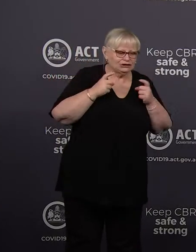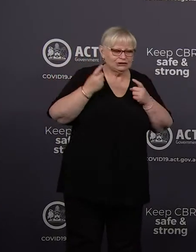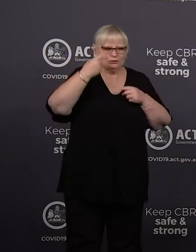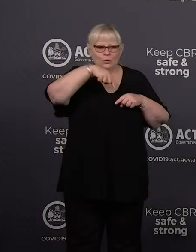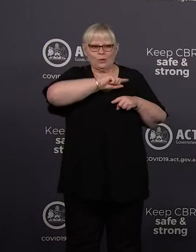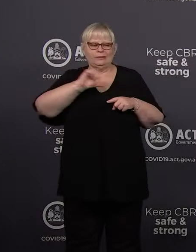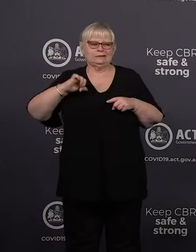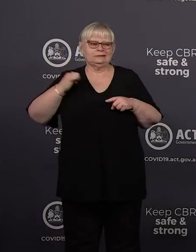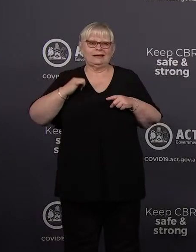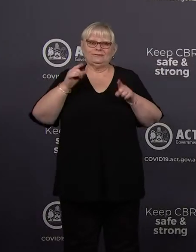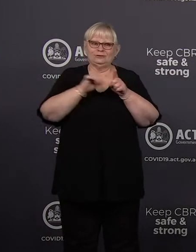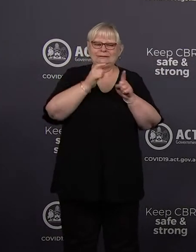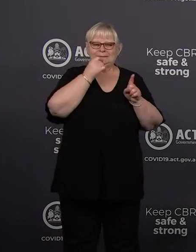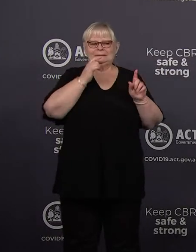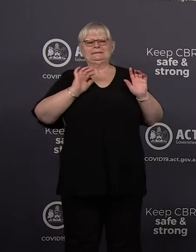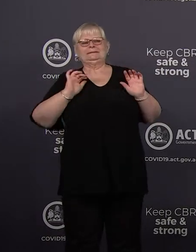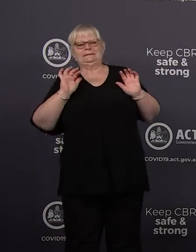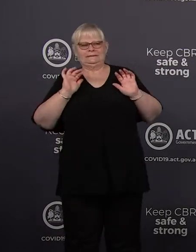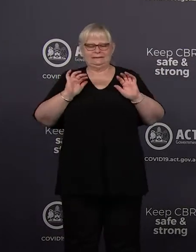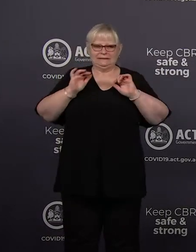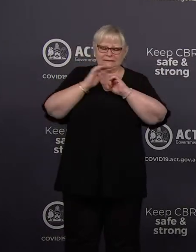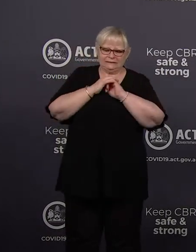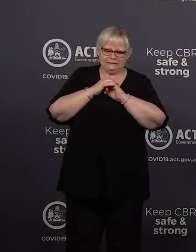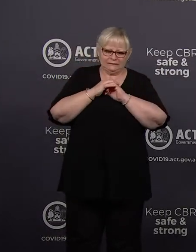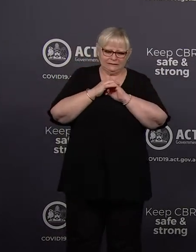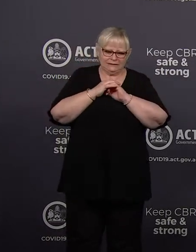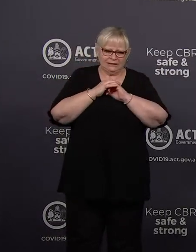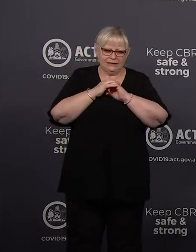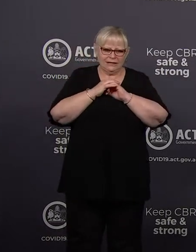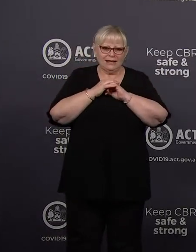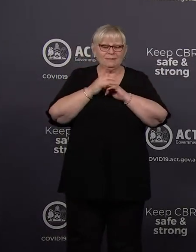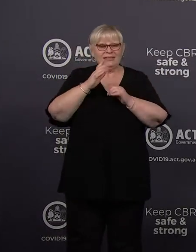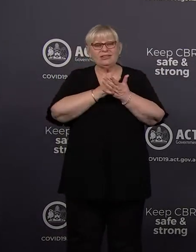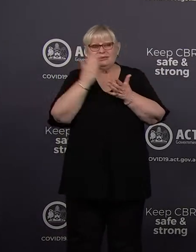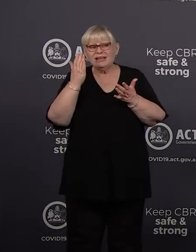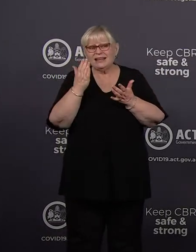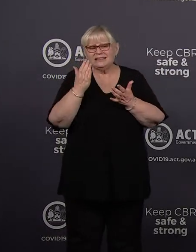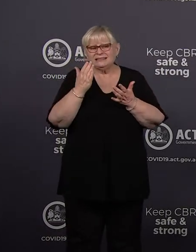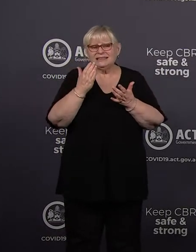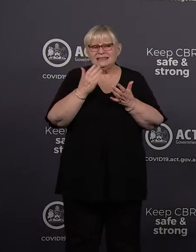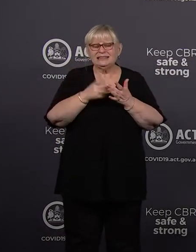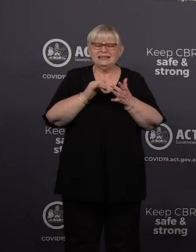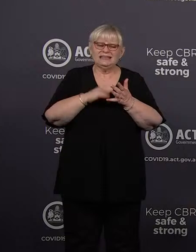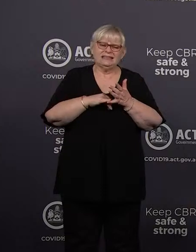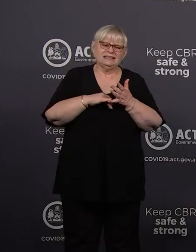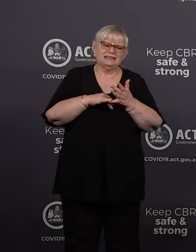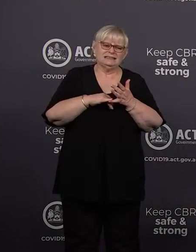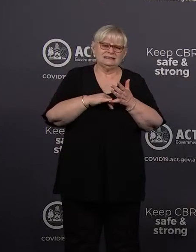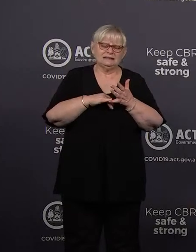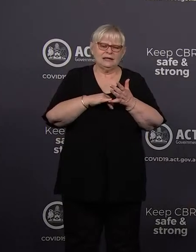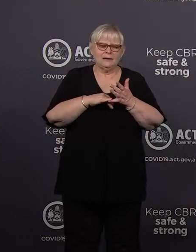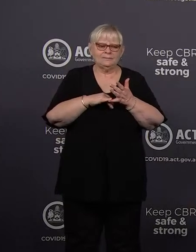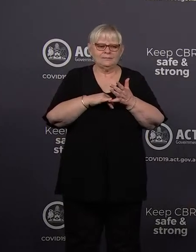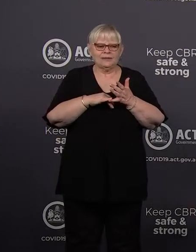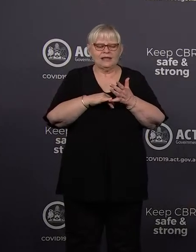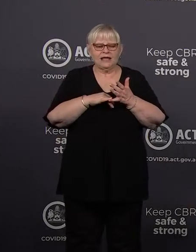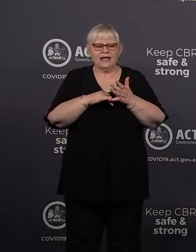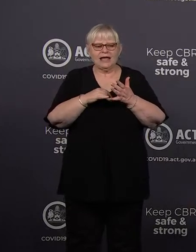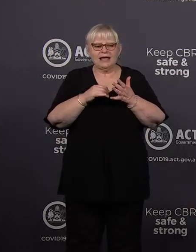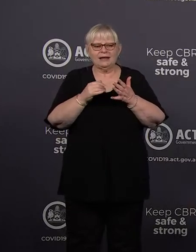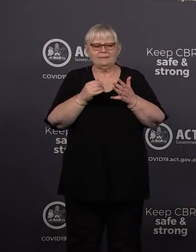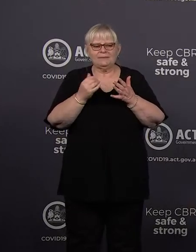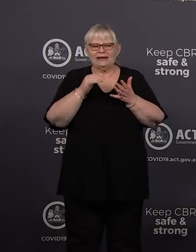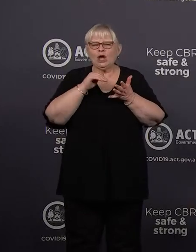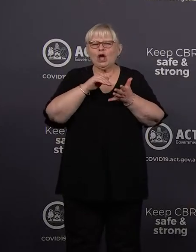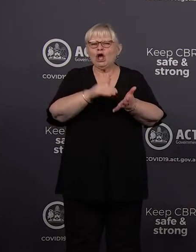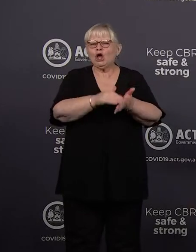staff. In some ways, the reality of it sometimes helps to understand what is